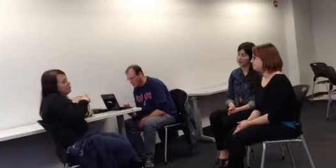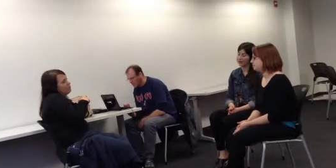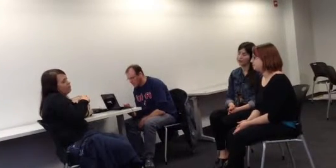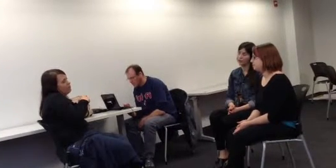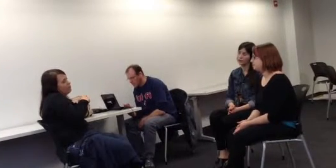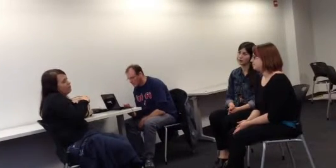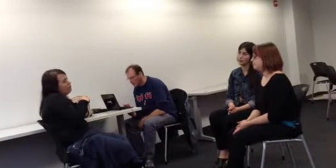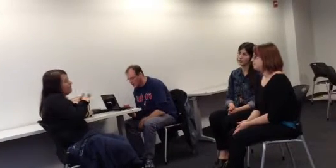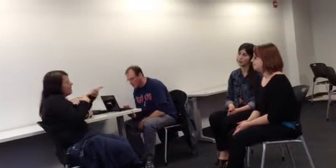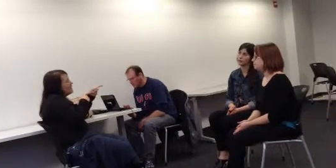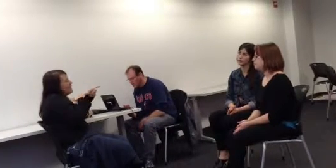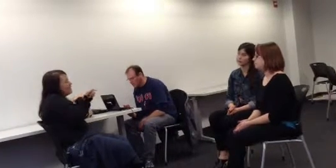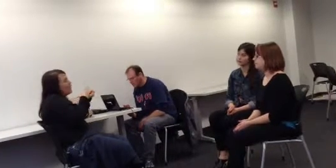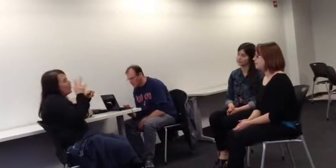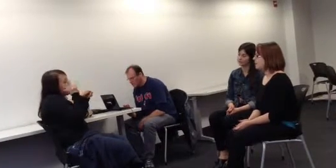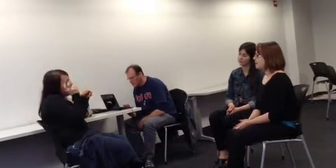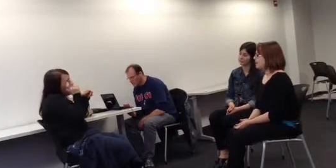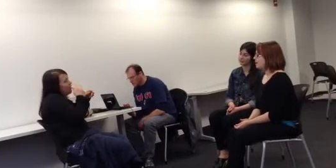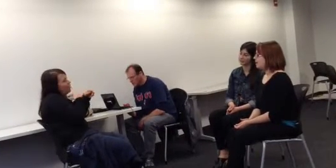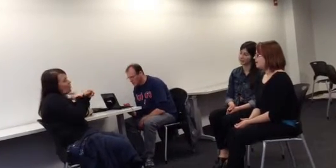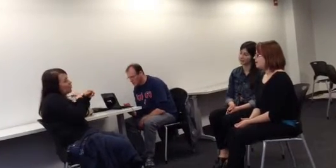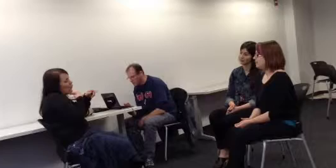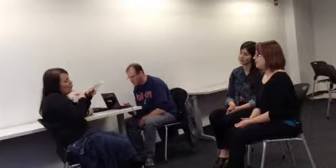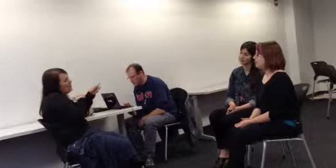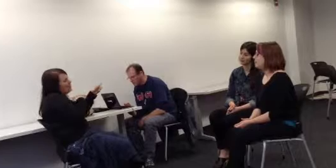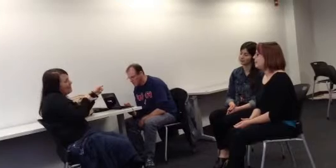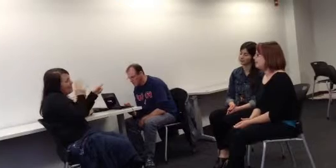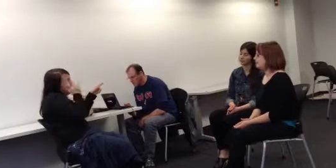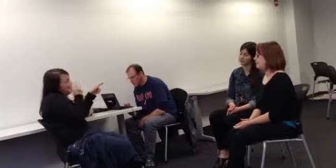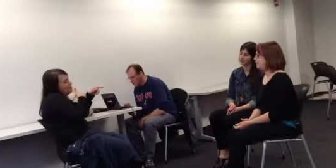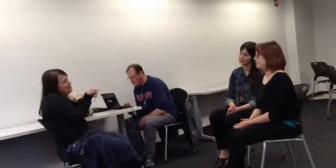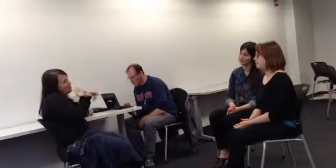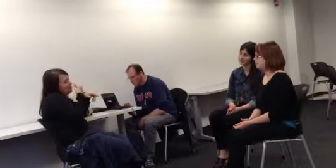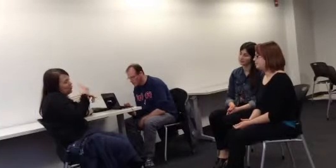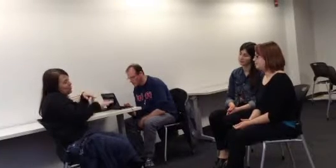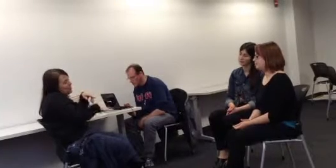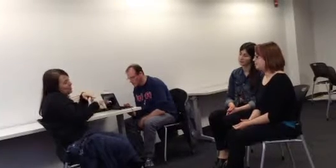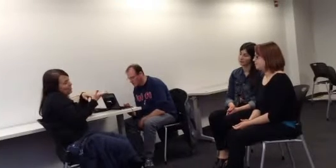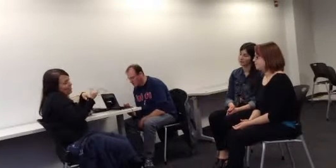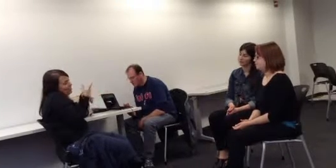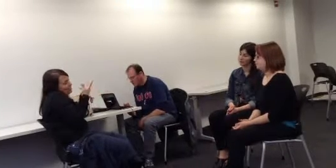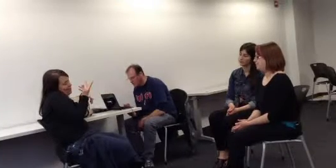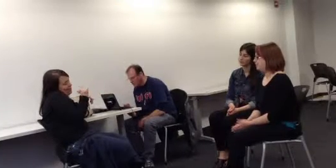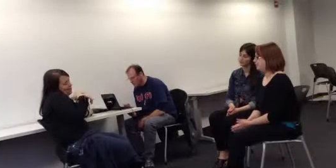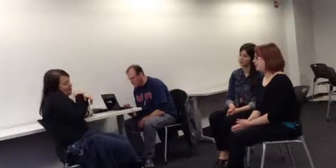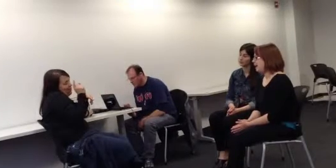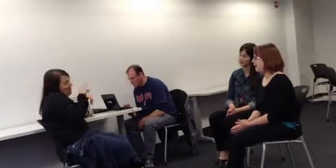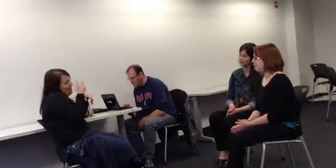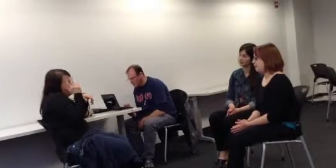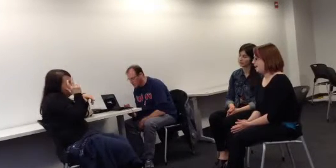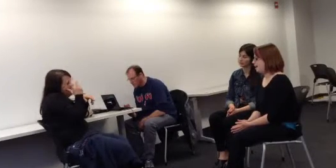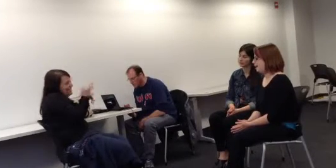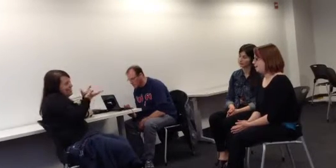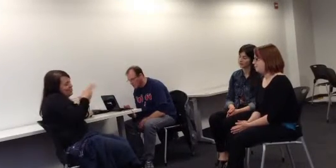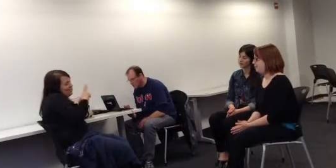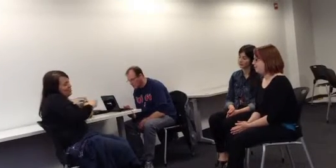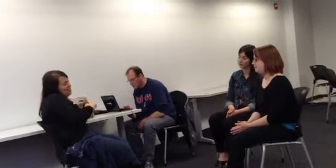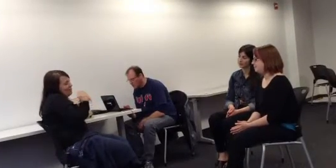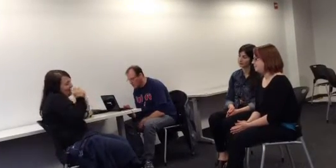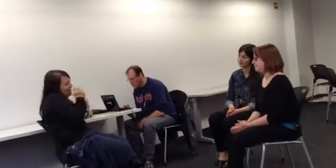How are you able to understand? He likes to hear someone's voice, but I don't care, I don't mind.